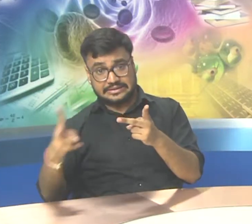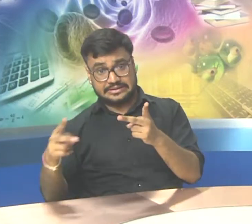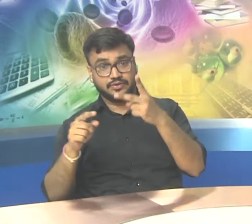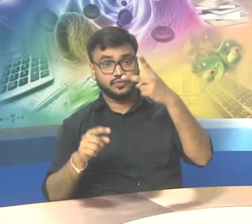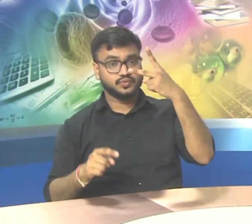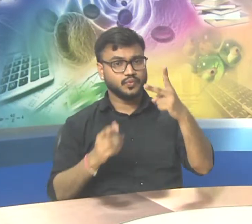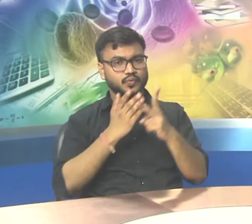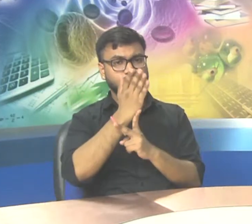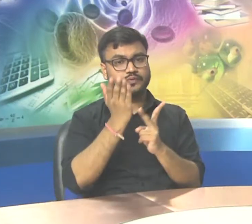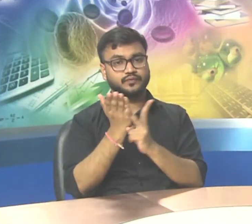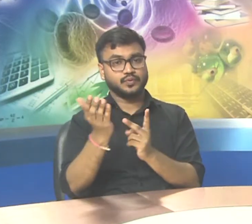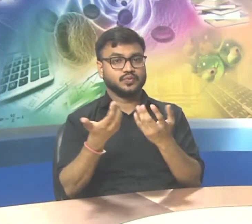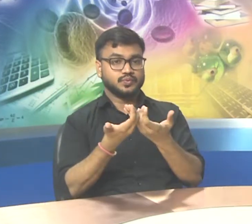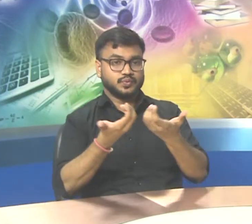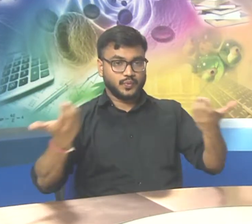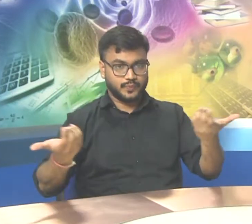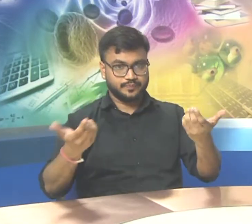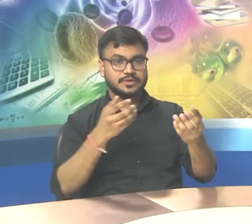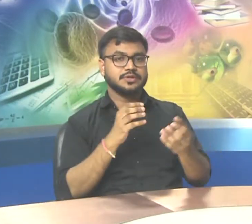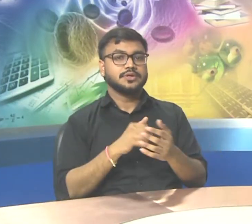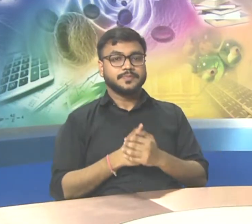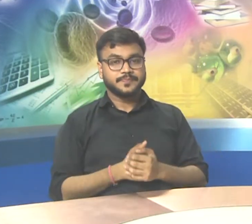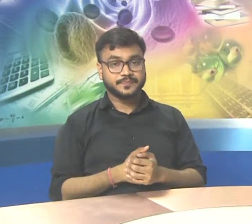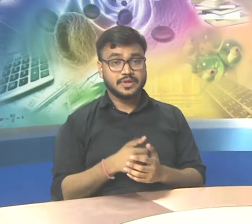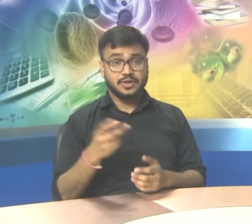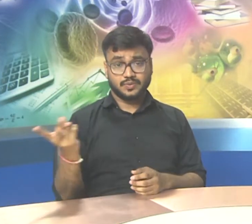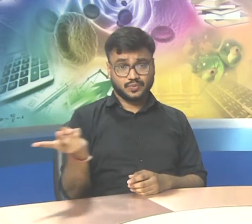and second is micronutrients.